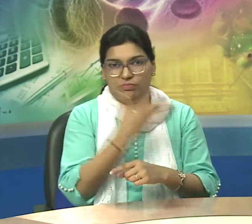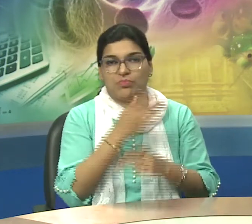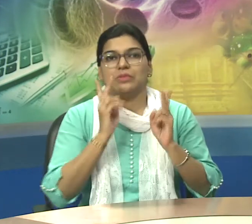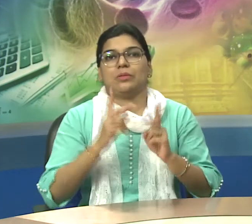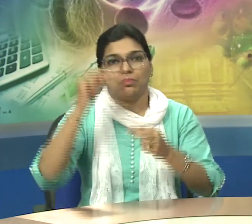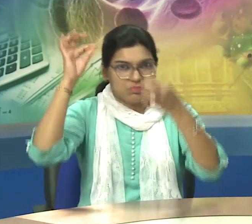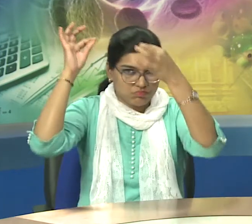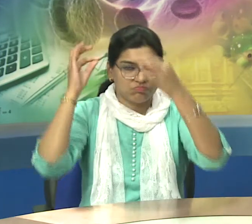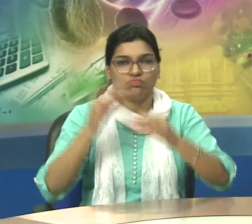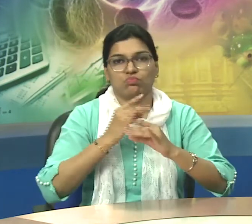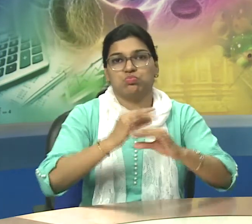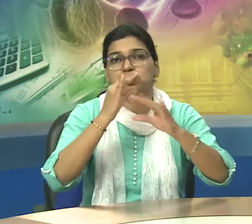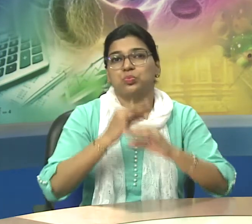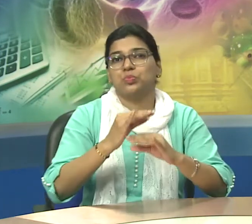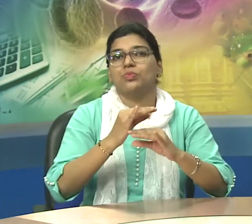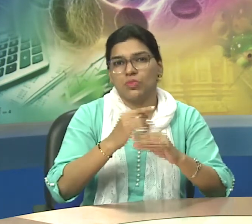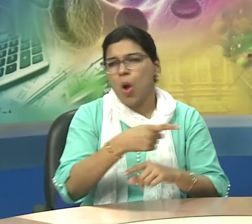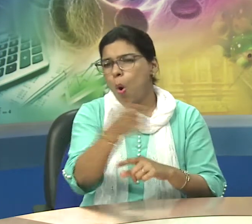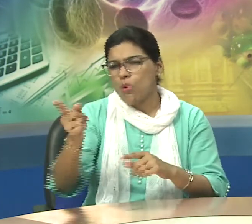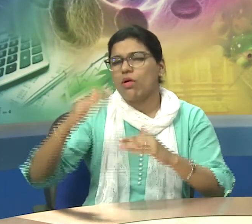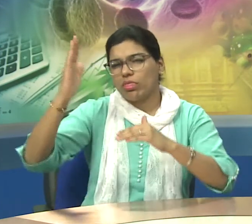responsible for making the